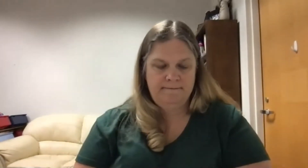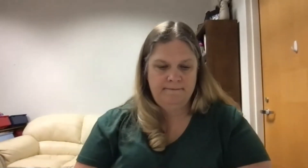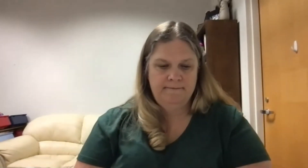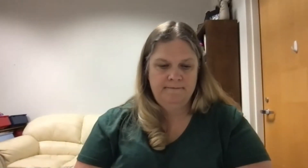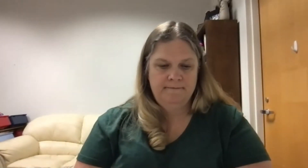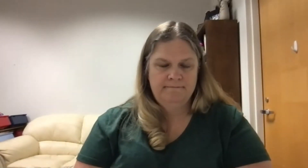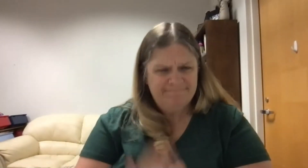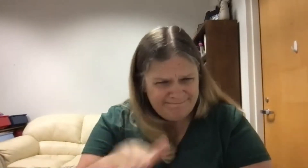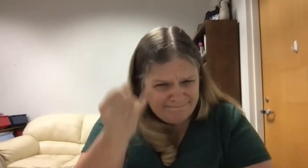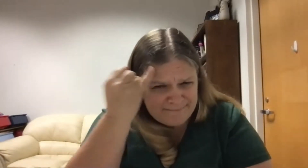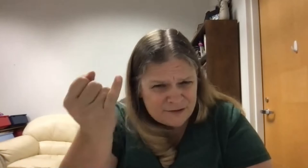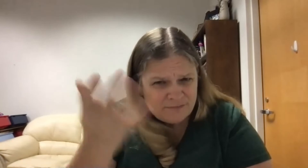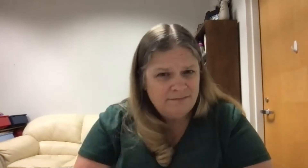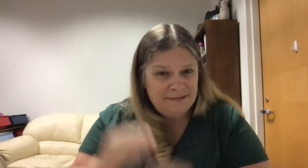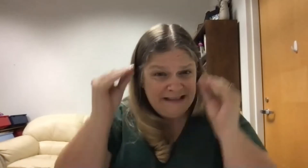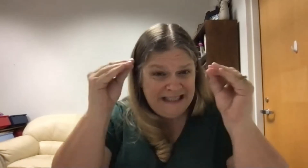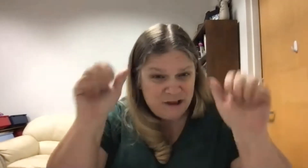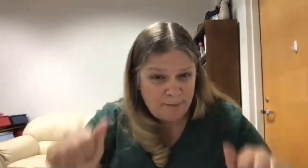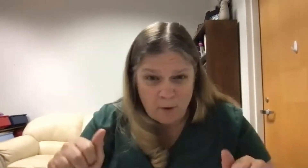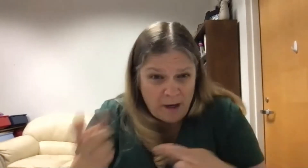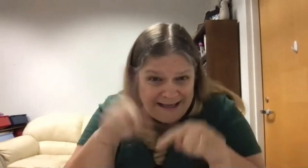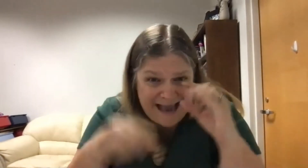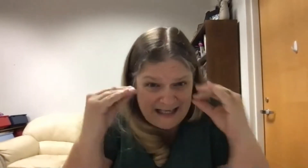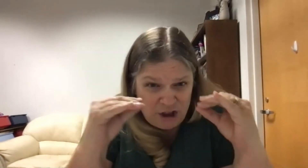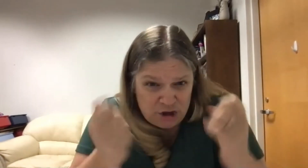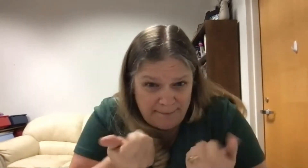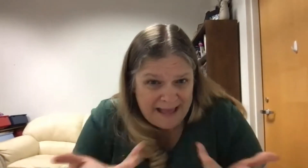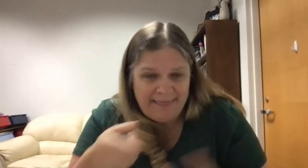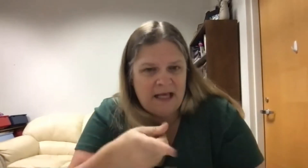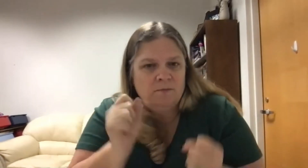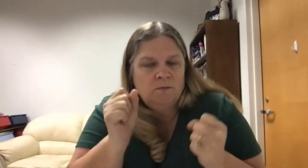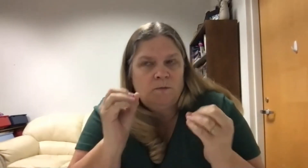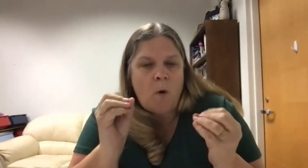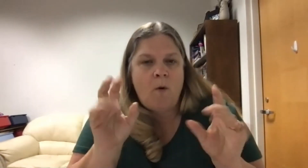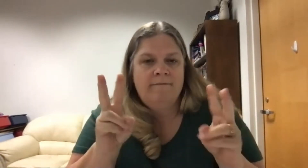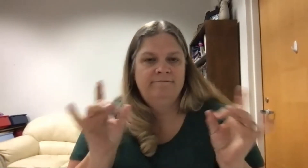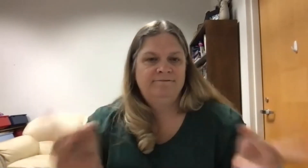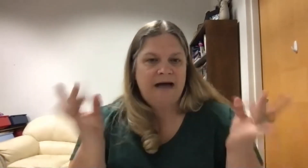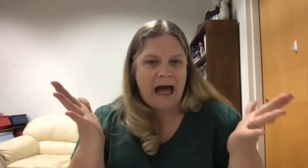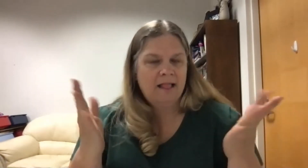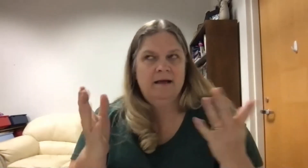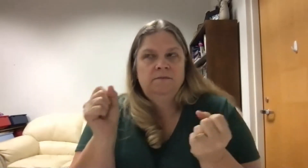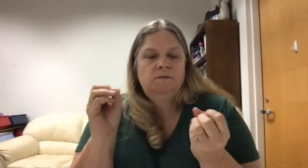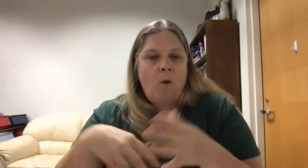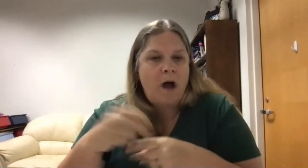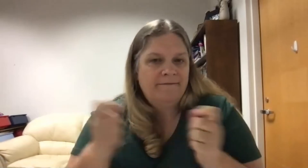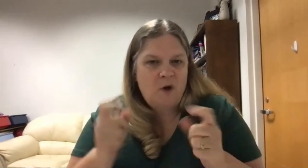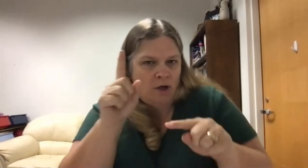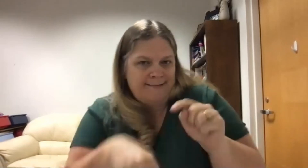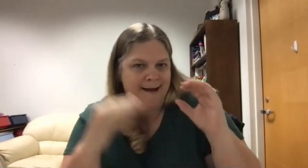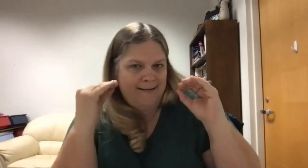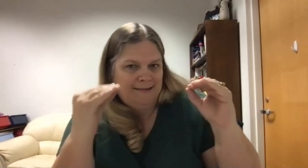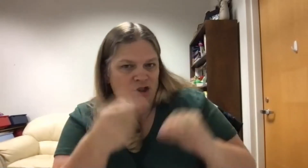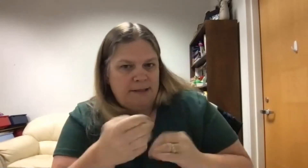was not teachable. Can you imagine that? You can't teach your child anything because he was